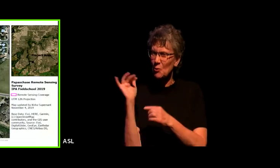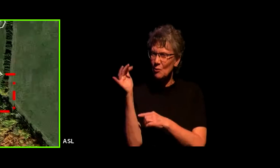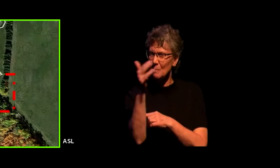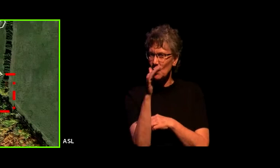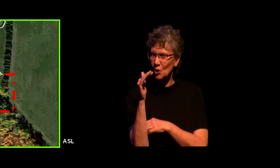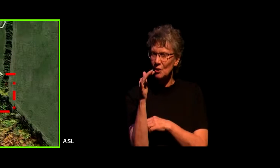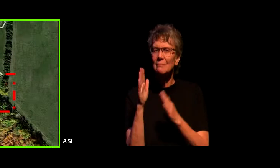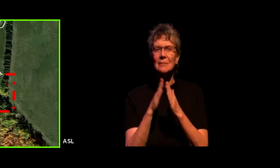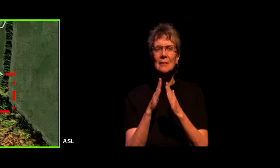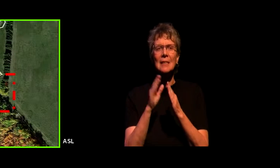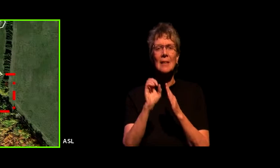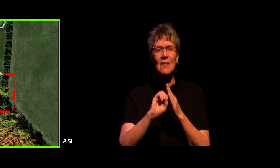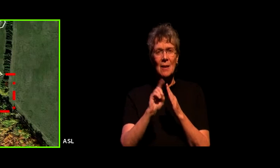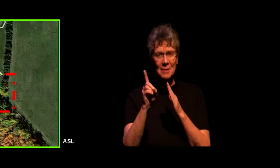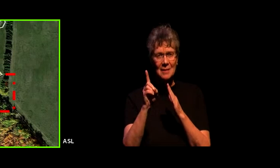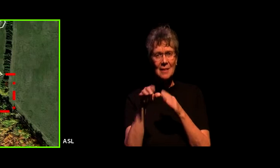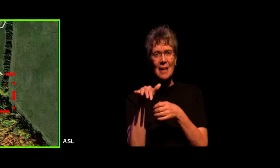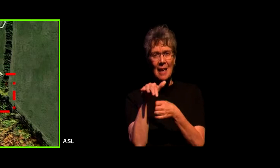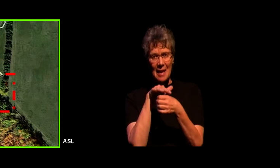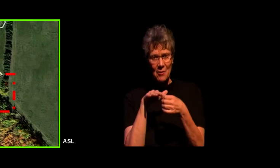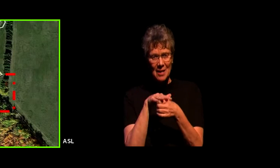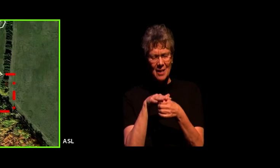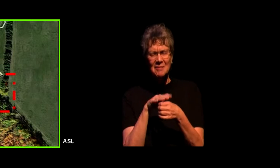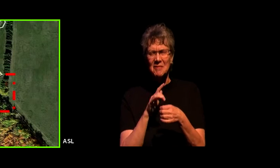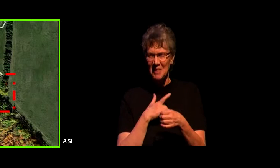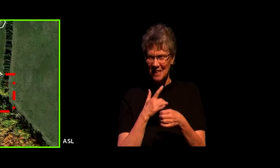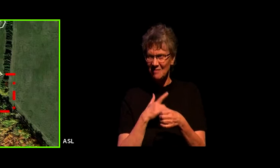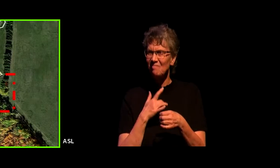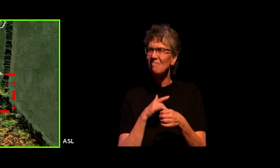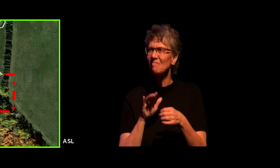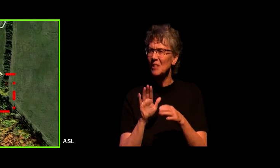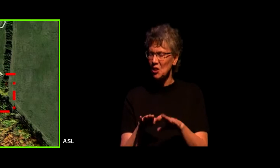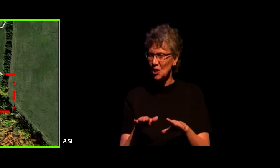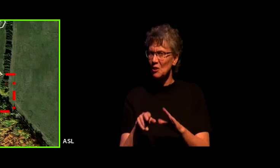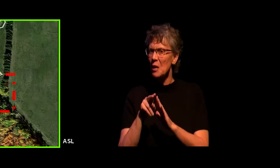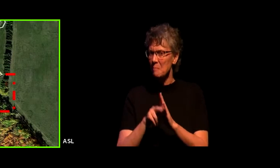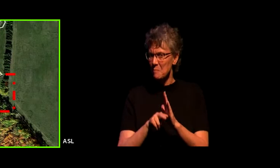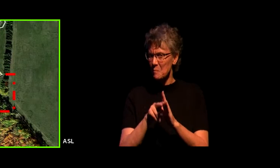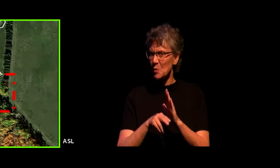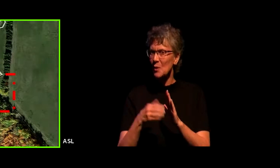out that was the one place that we found results. The area in the field